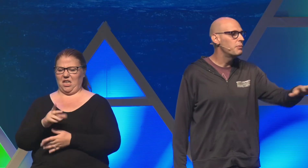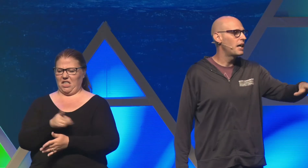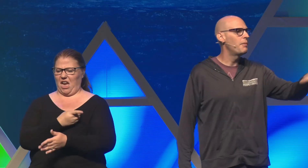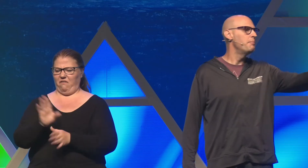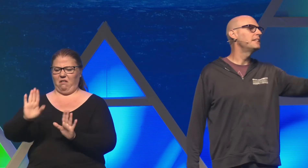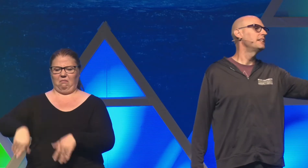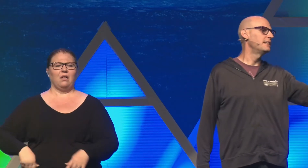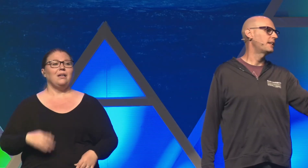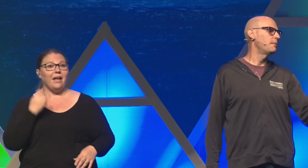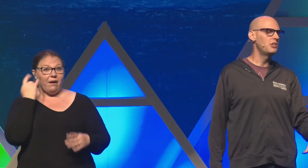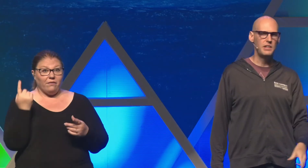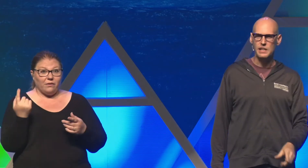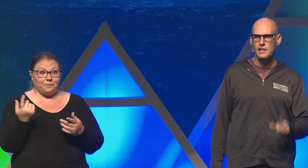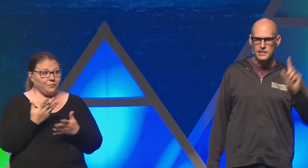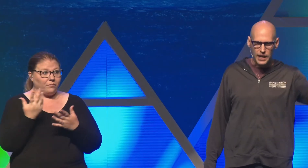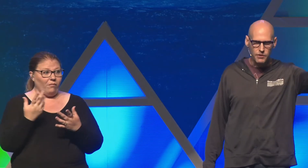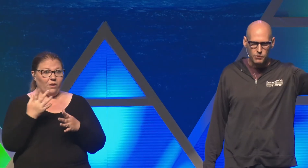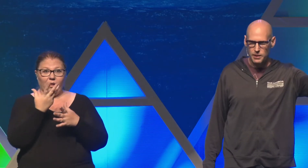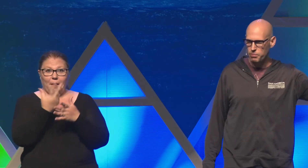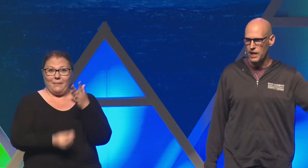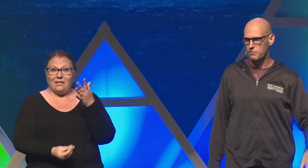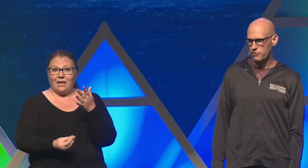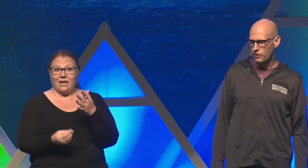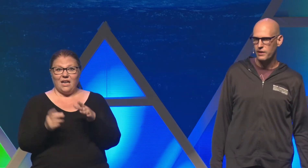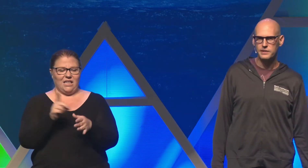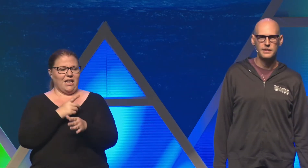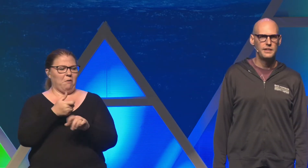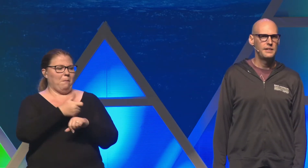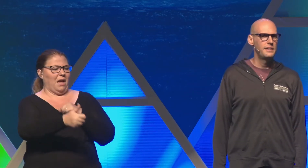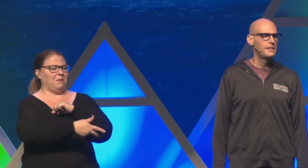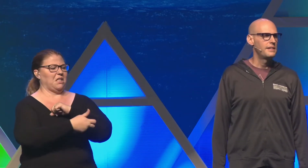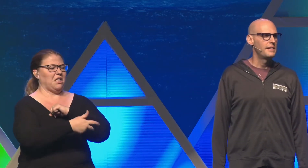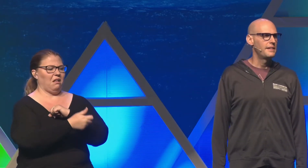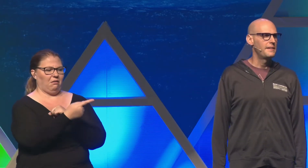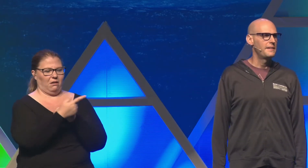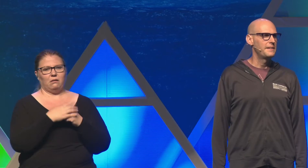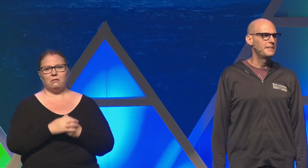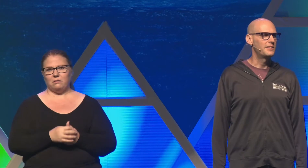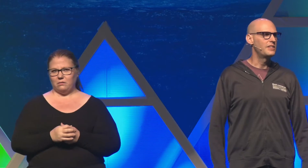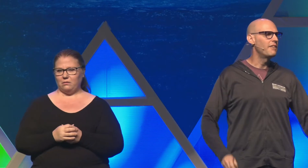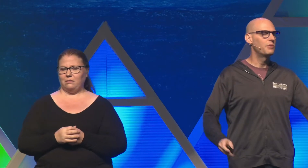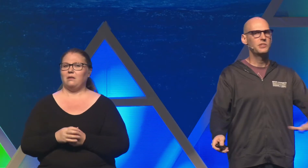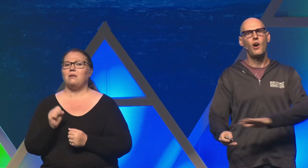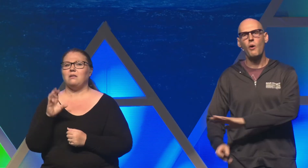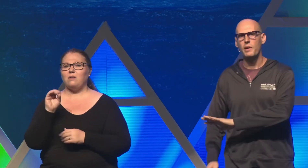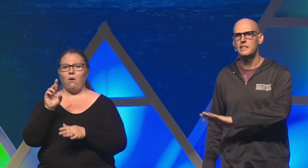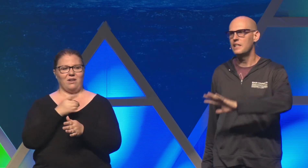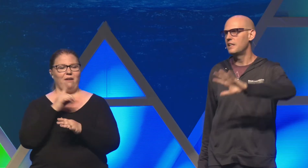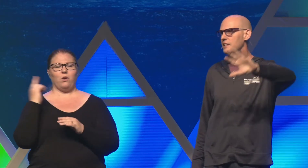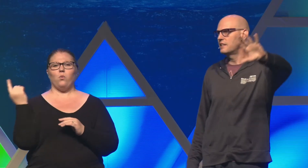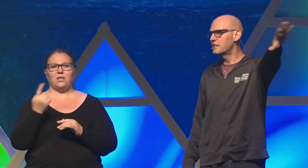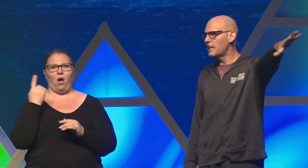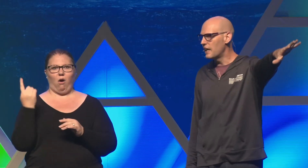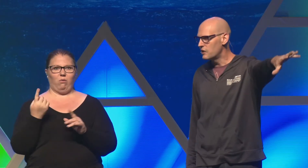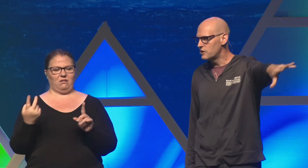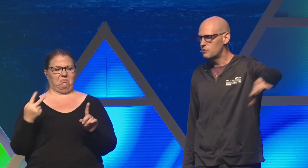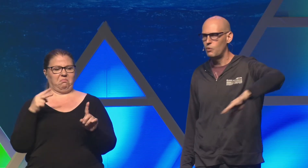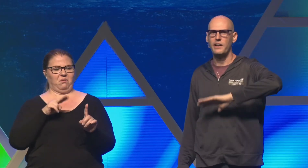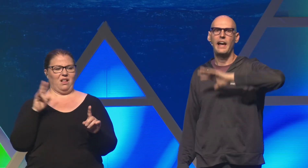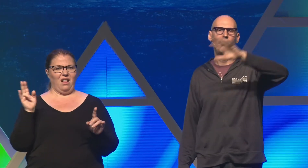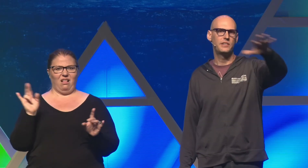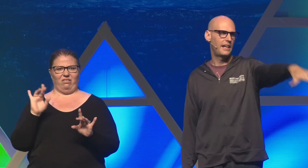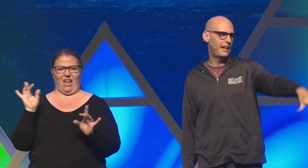something would come up missing in the community, David would get blamed for it. And so David was always seen as the